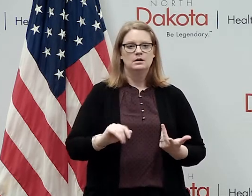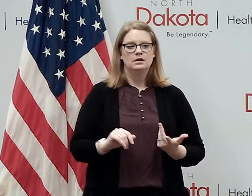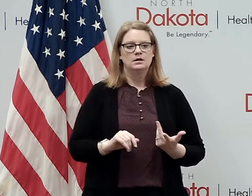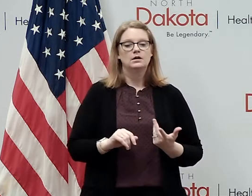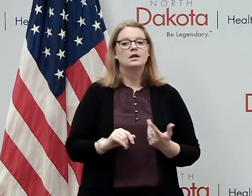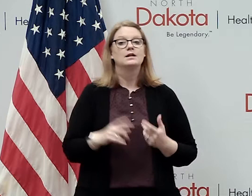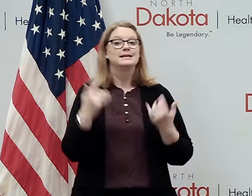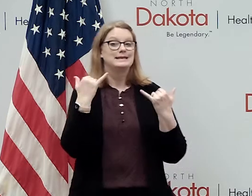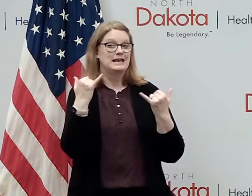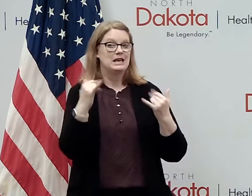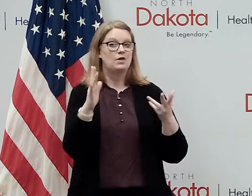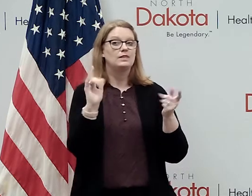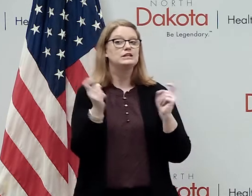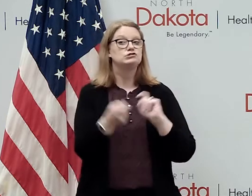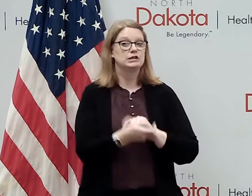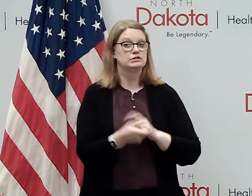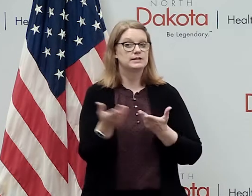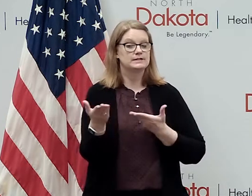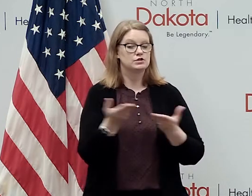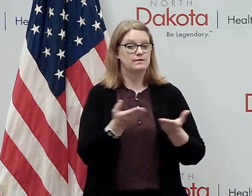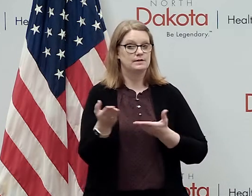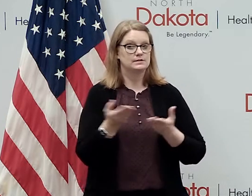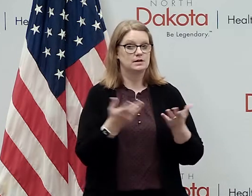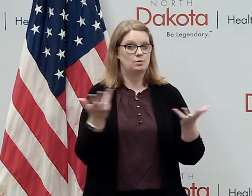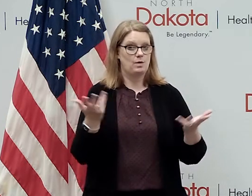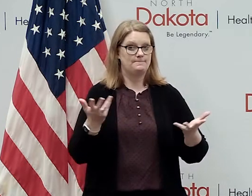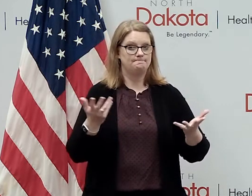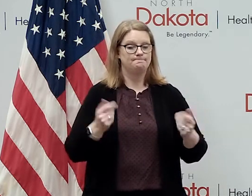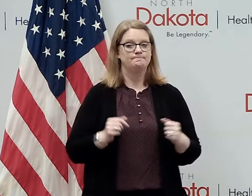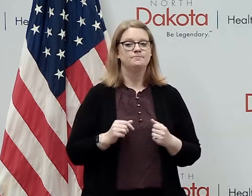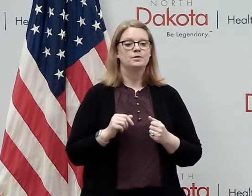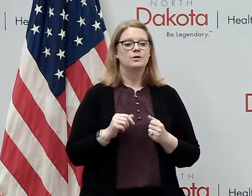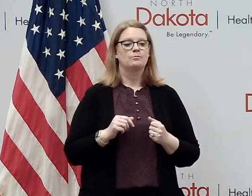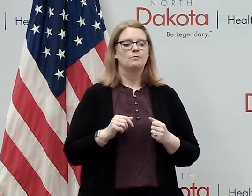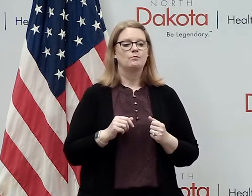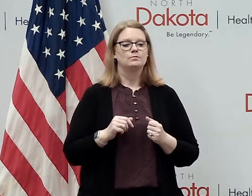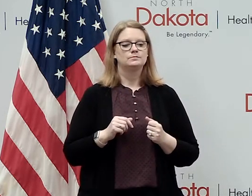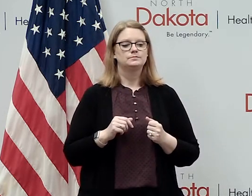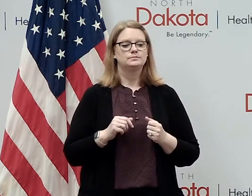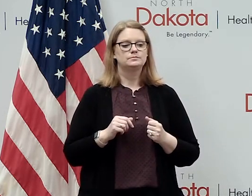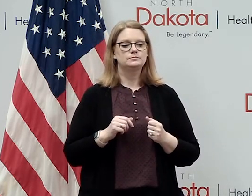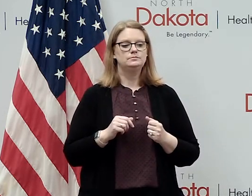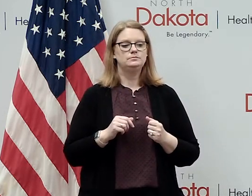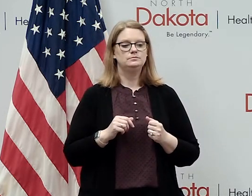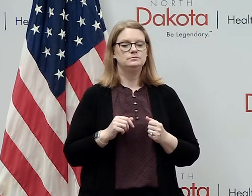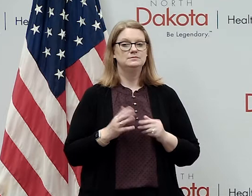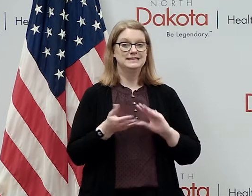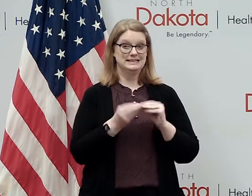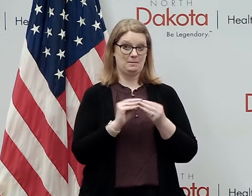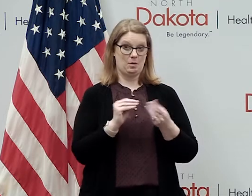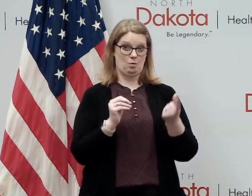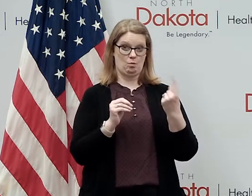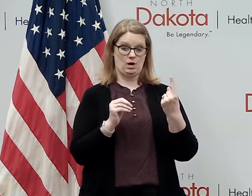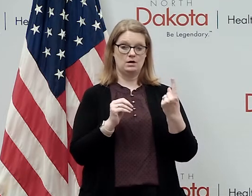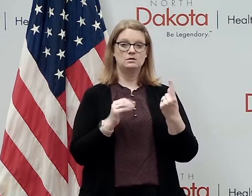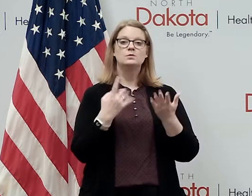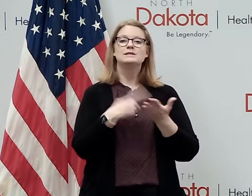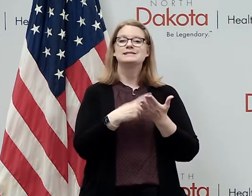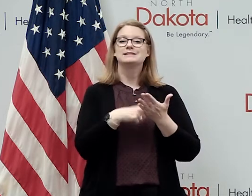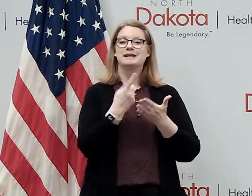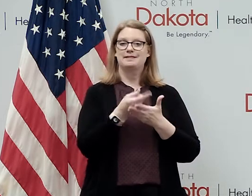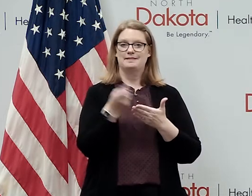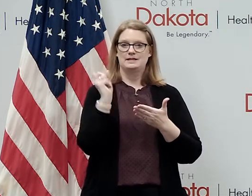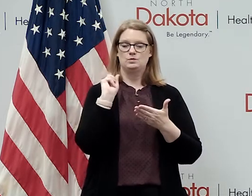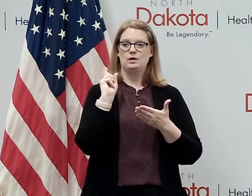following changes in service or visitation guidance. And again, number 1, we talked about last week, this